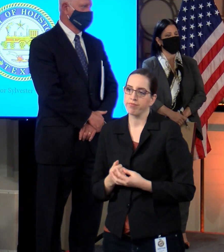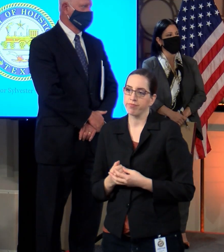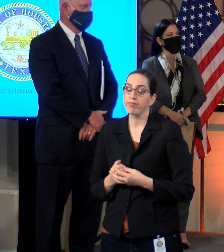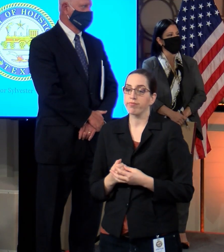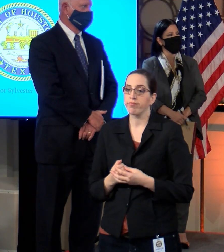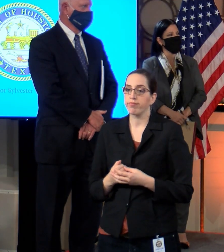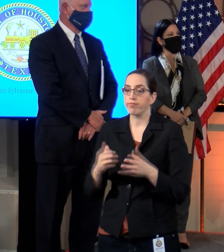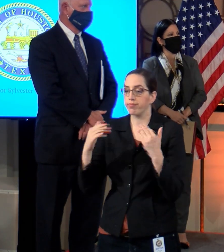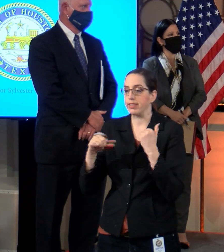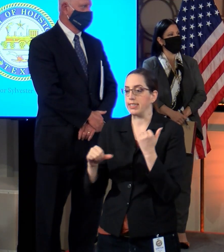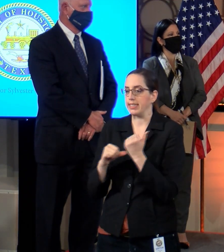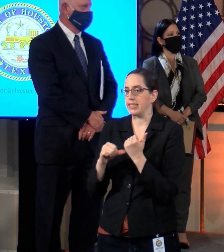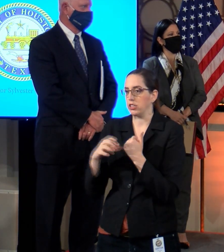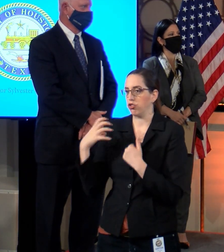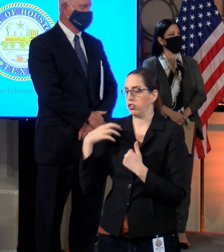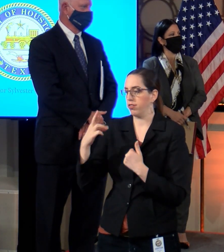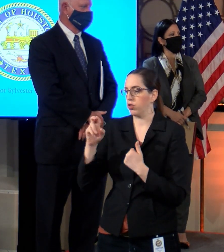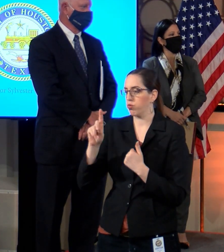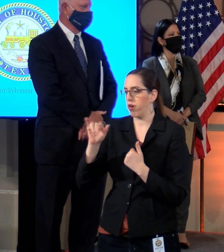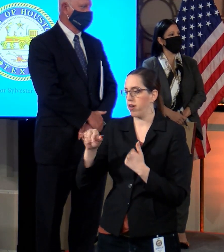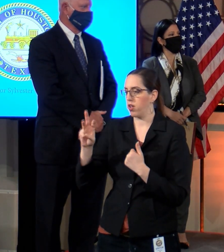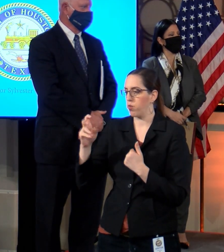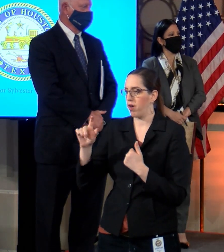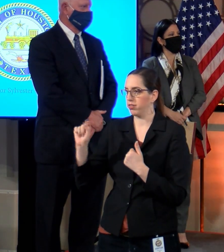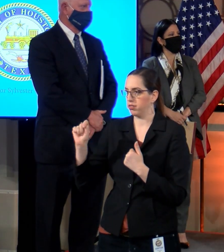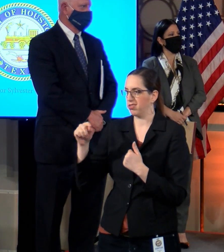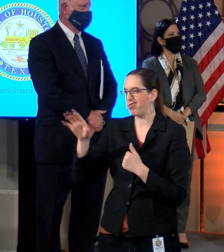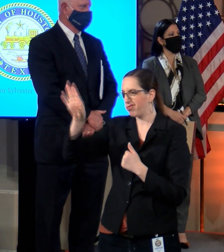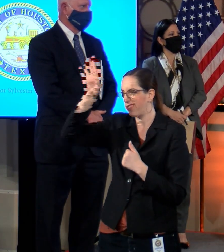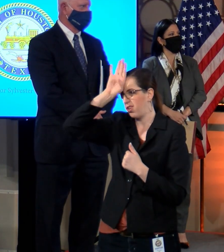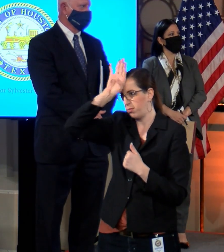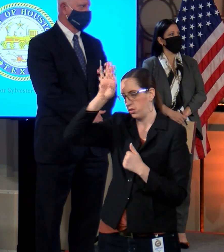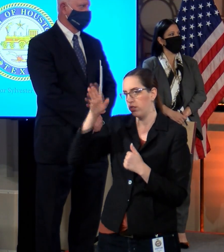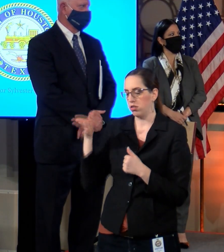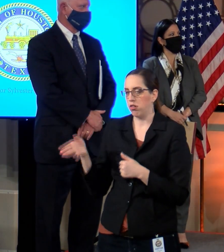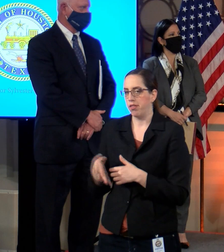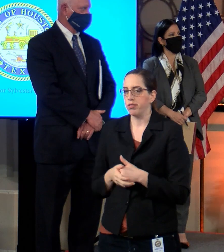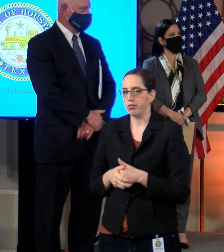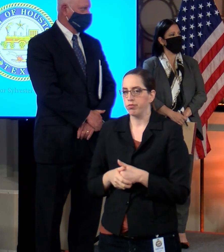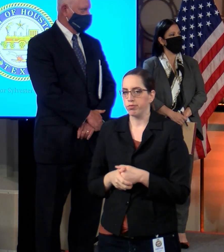And Assistant Chief Rodney West from the Fire Department.